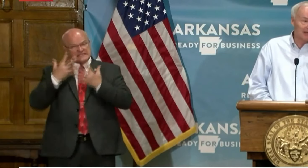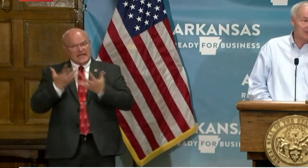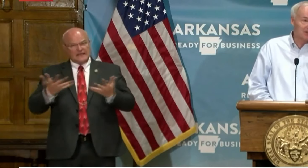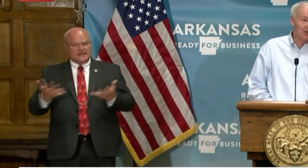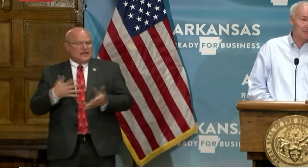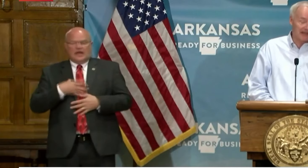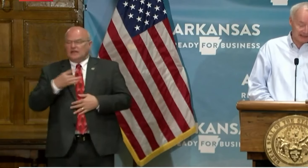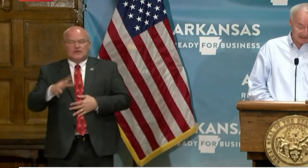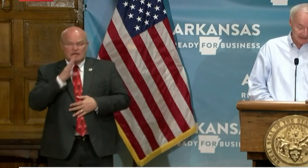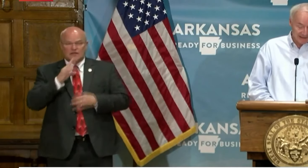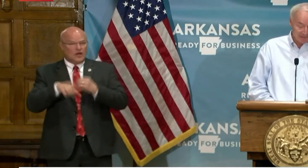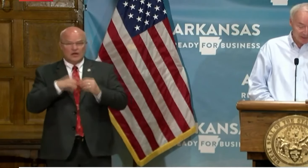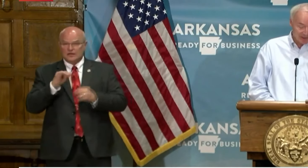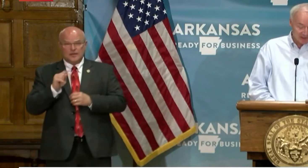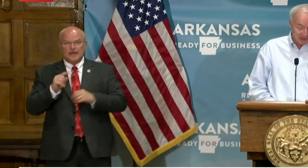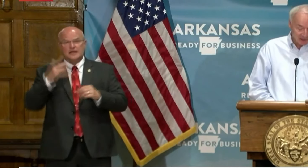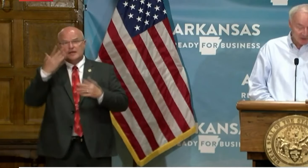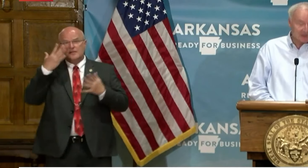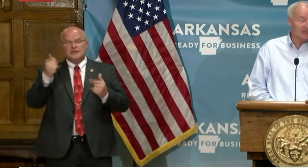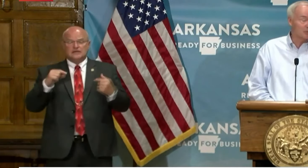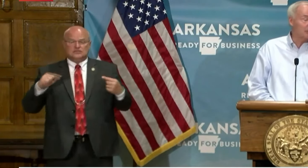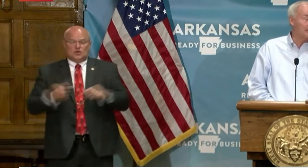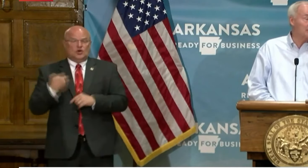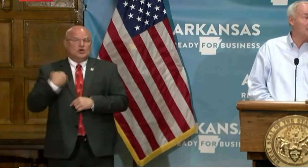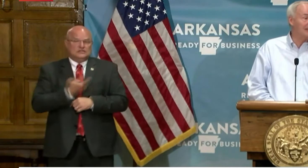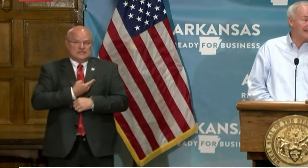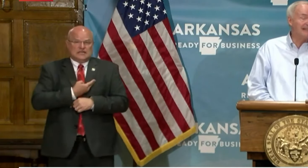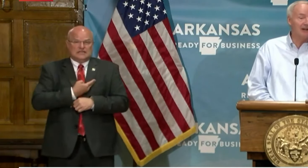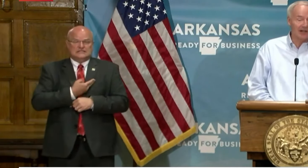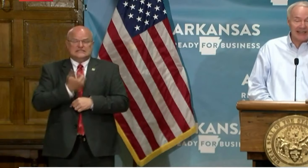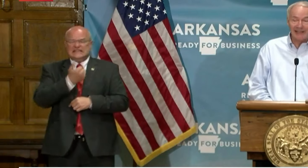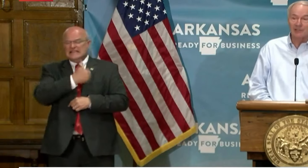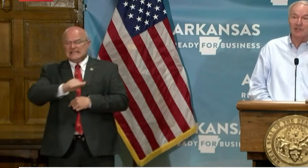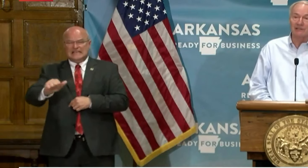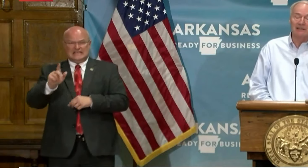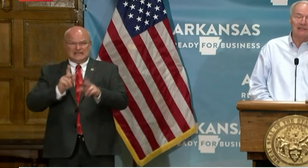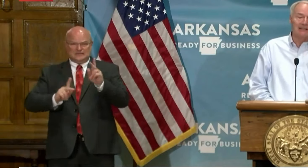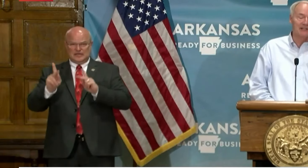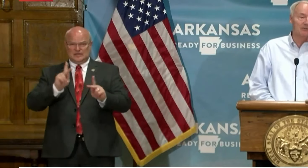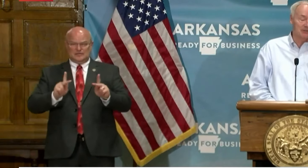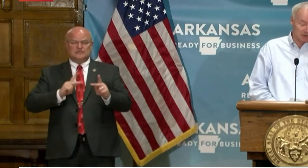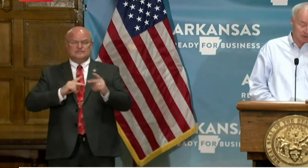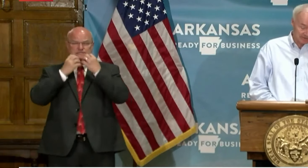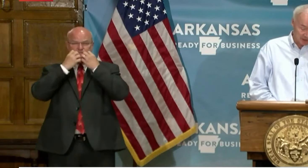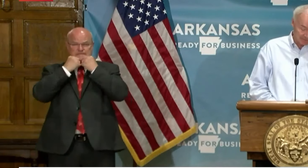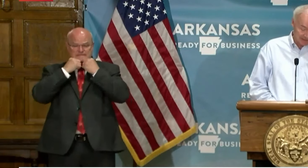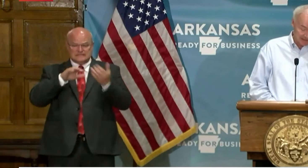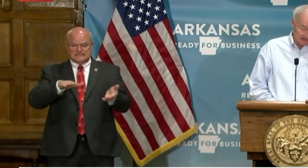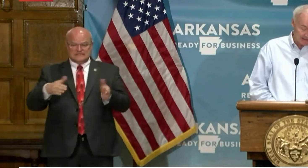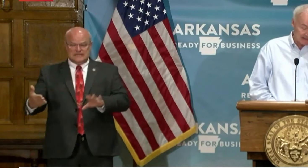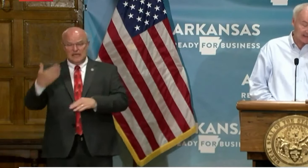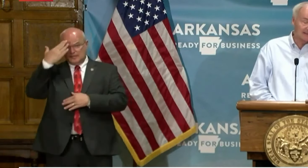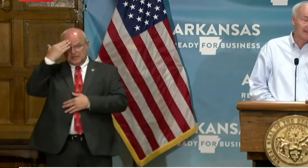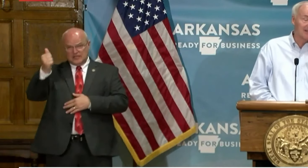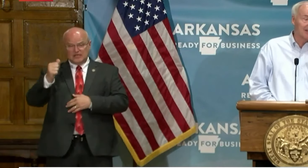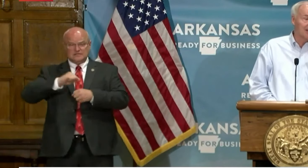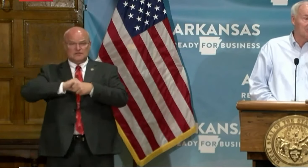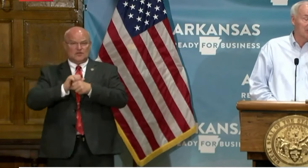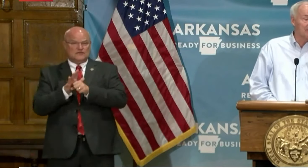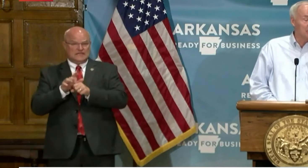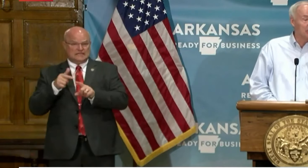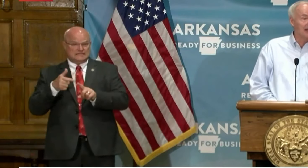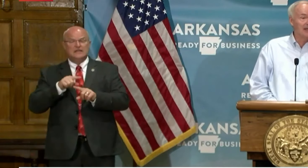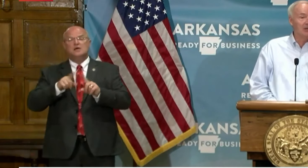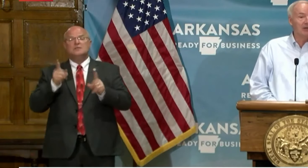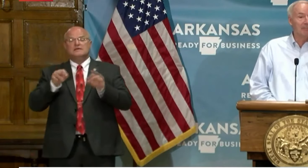We don't like to talk about it because it hurts us when we lose any Arkansan as a result of COVID-19.